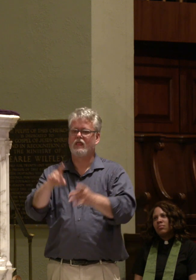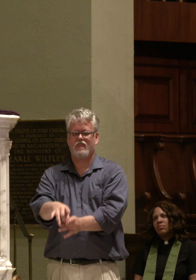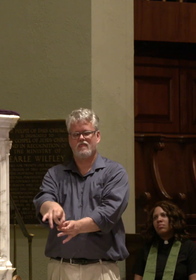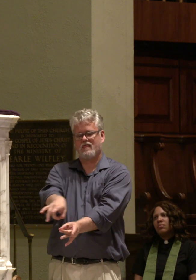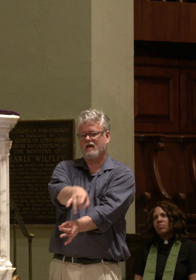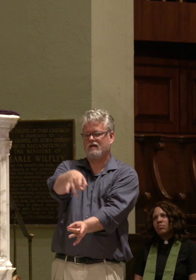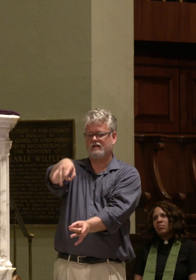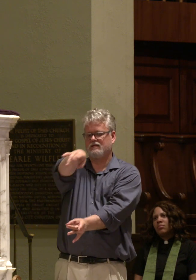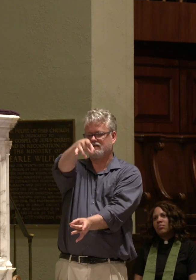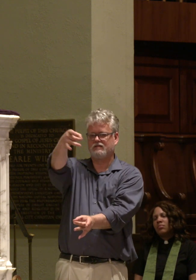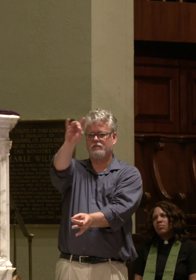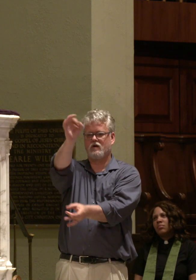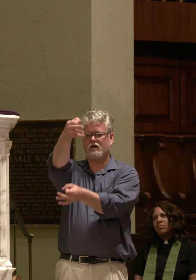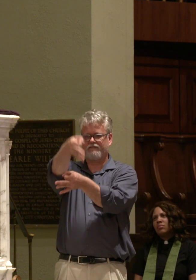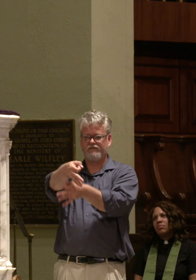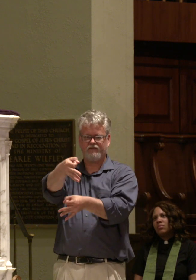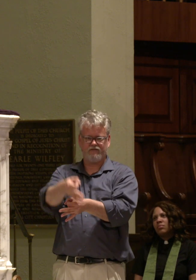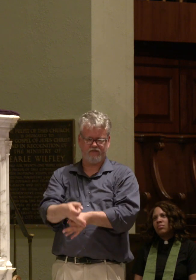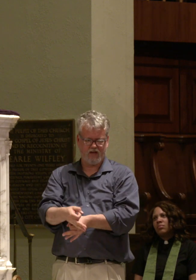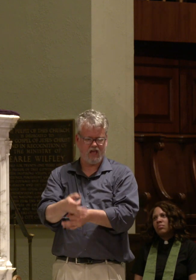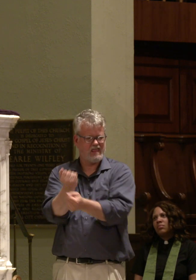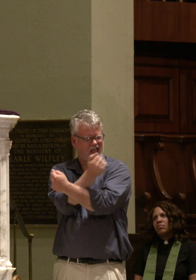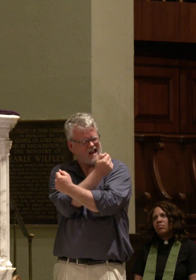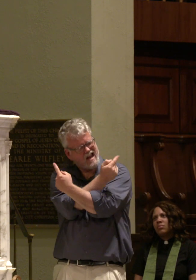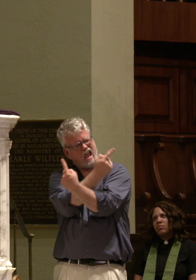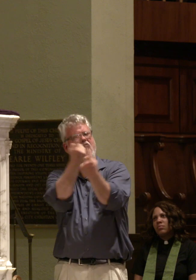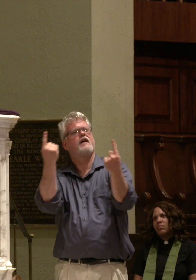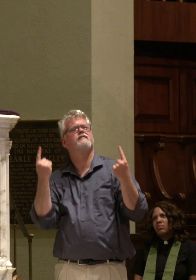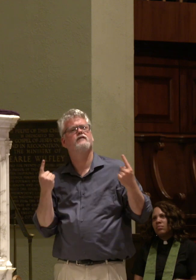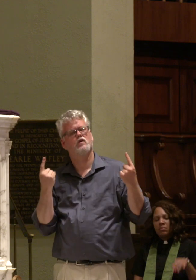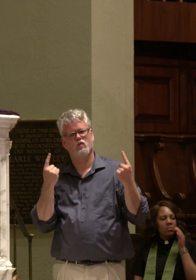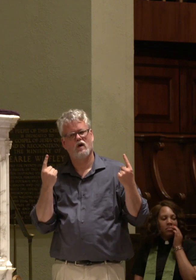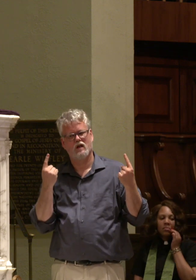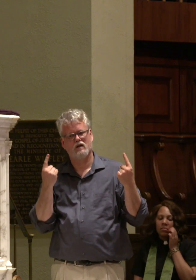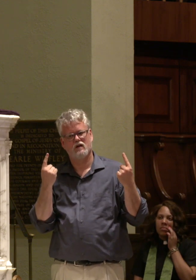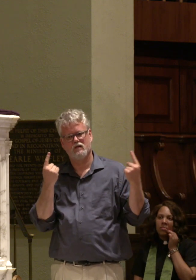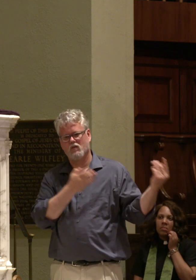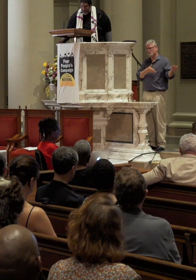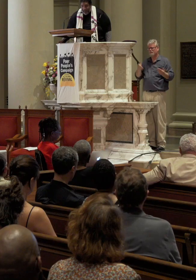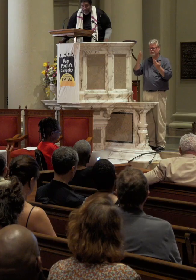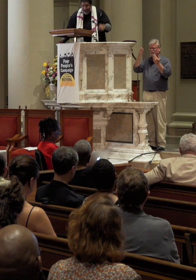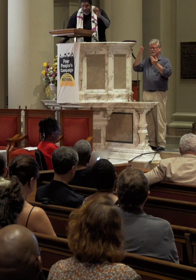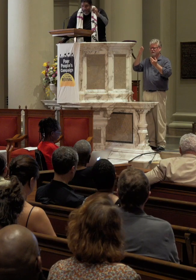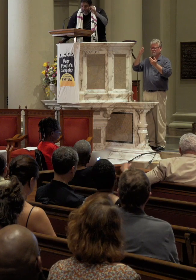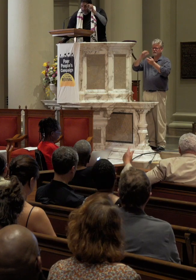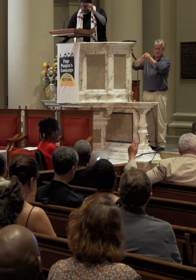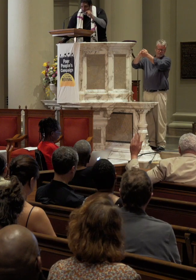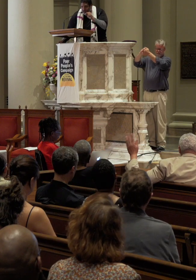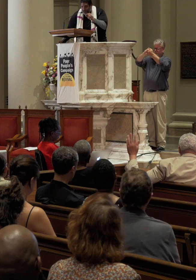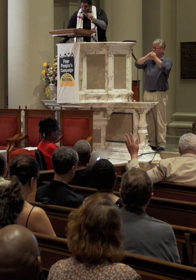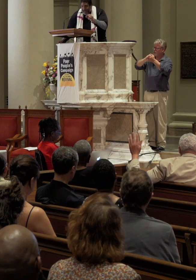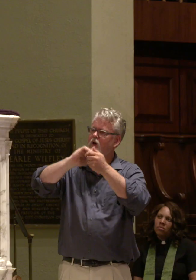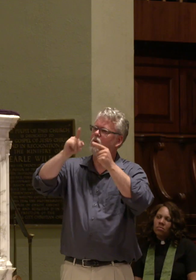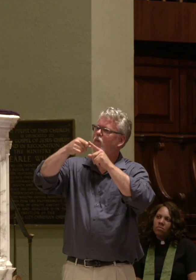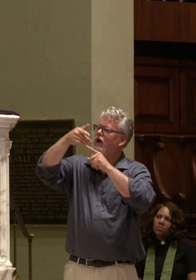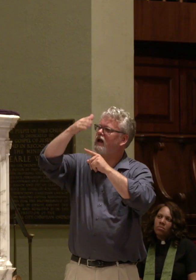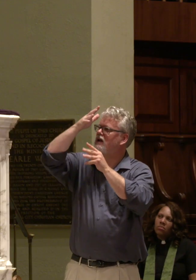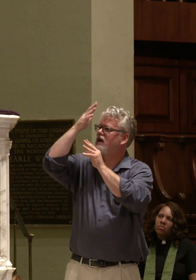Spirit fell, and everybody was impacted. Huh? When God